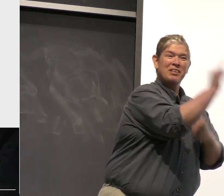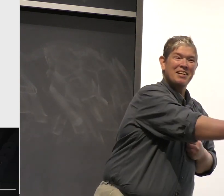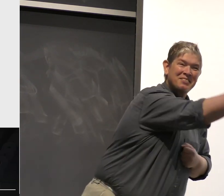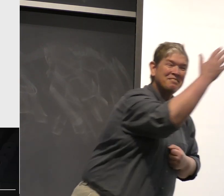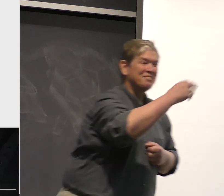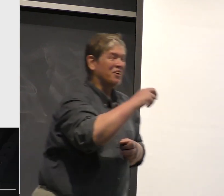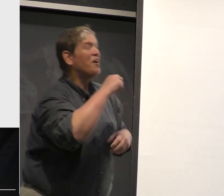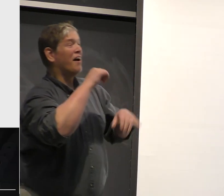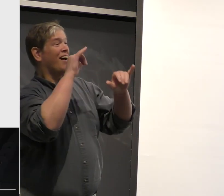so I'll support that.